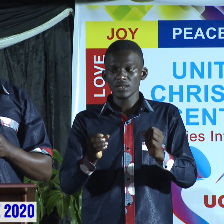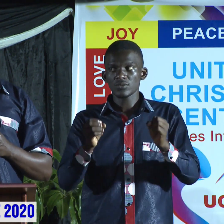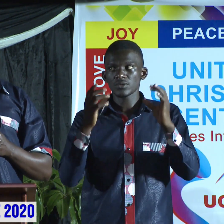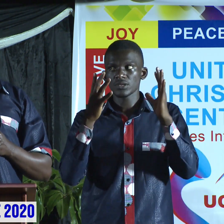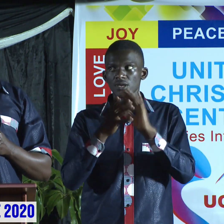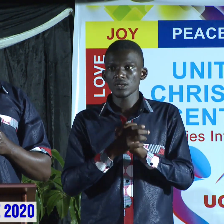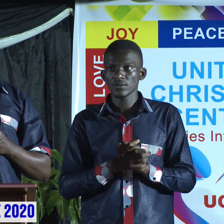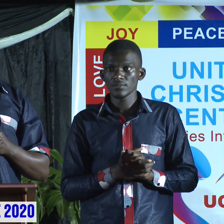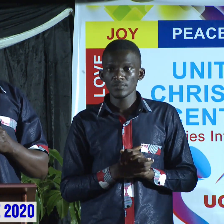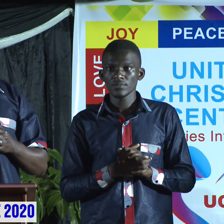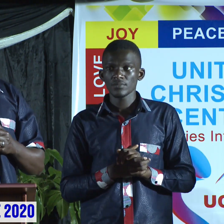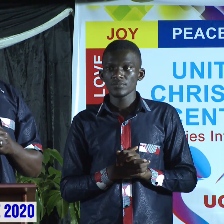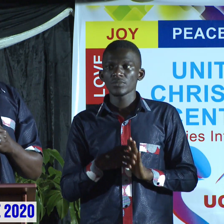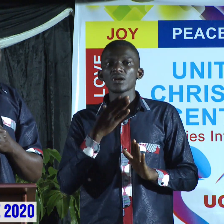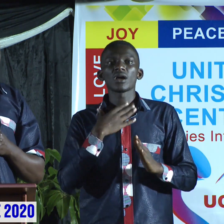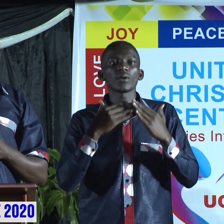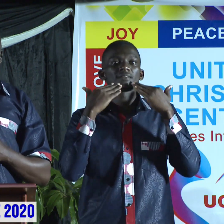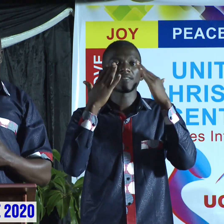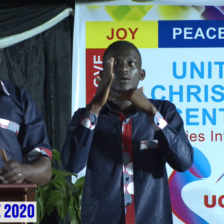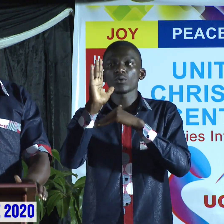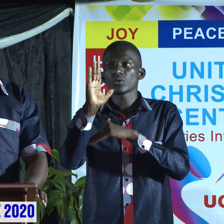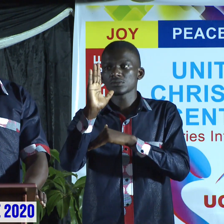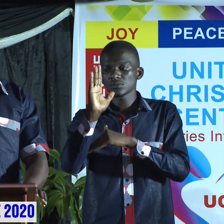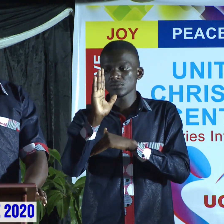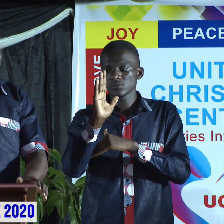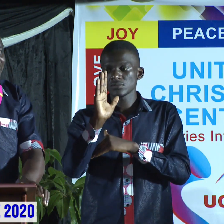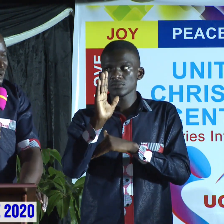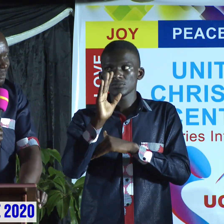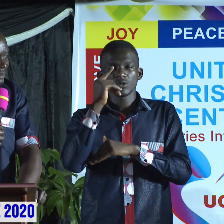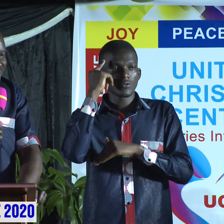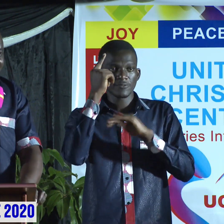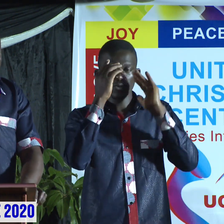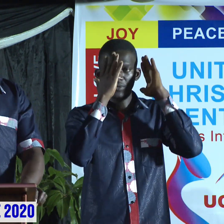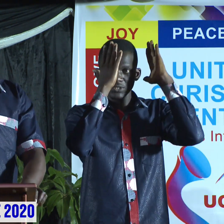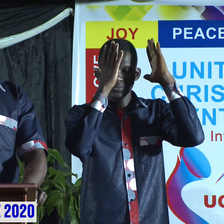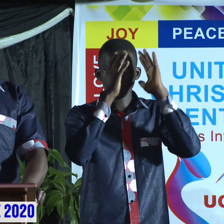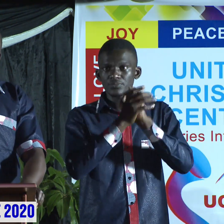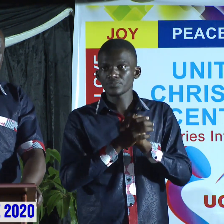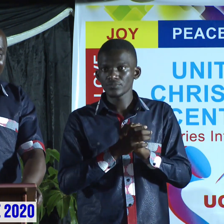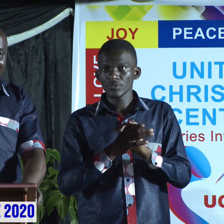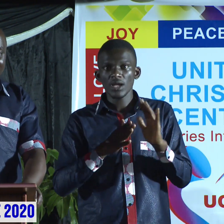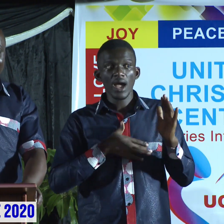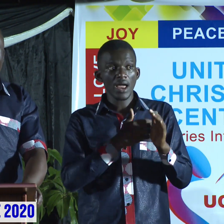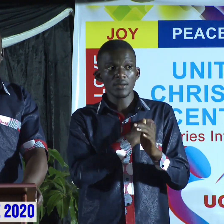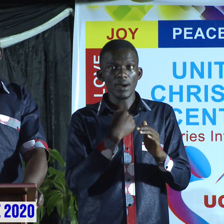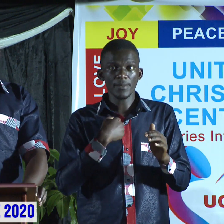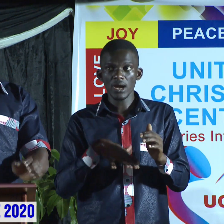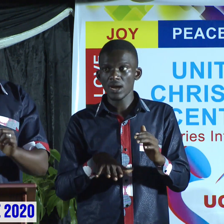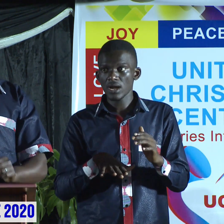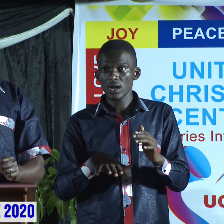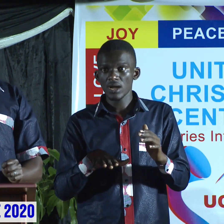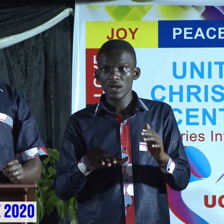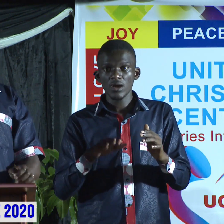Hallelujah. Amen. Njagala kwebaza Katonda. I want to thank God. Olwa bishop. For bishop. Ne mami. With